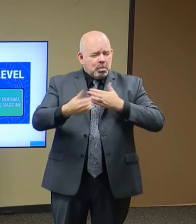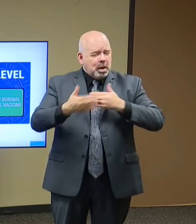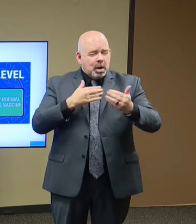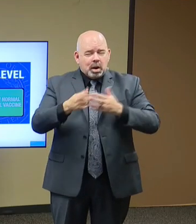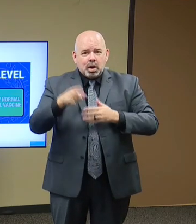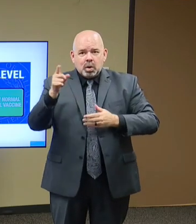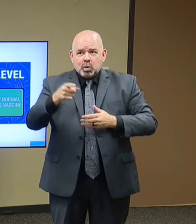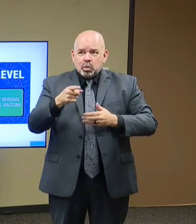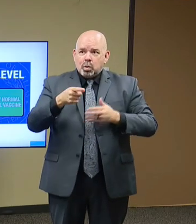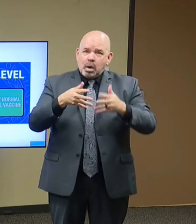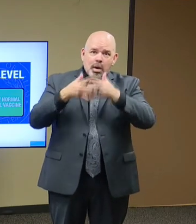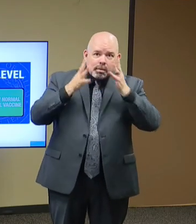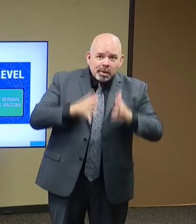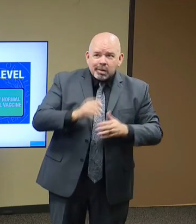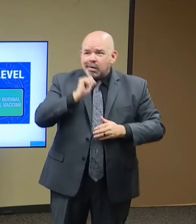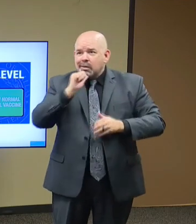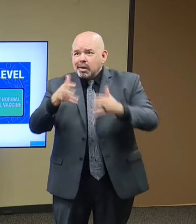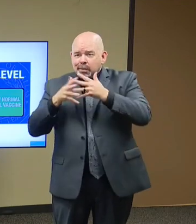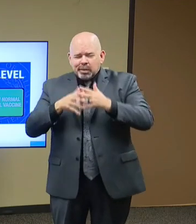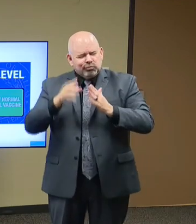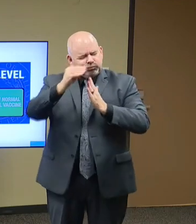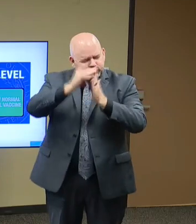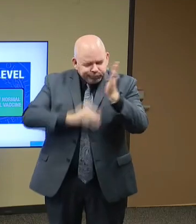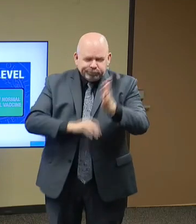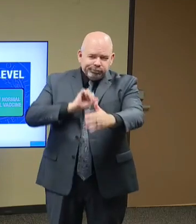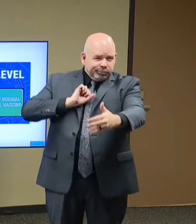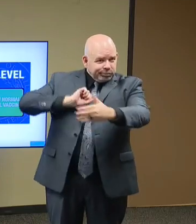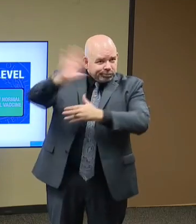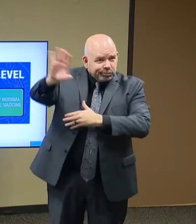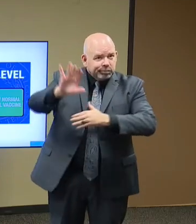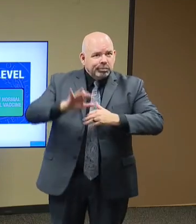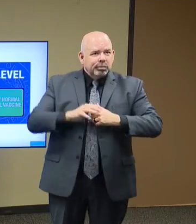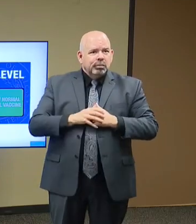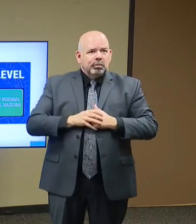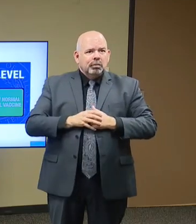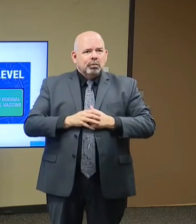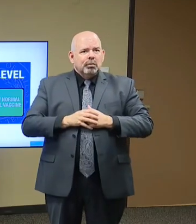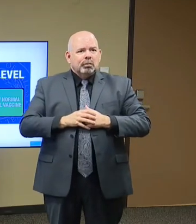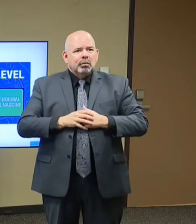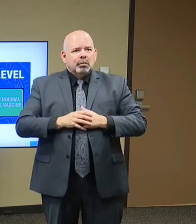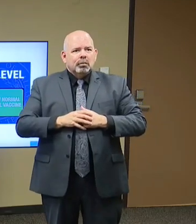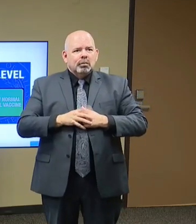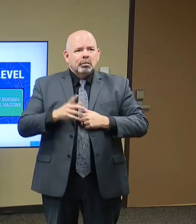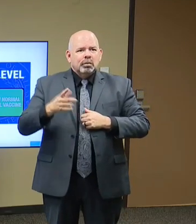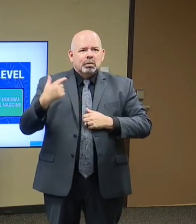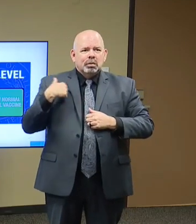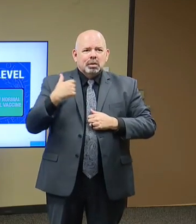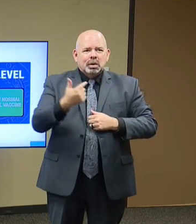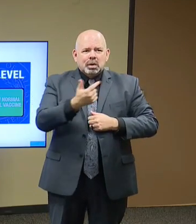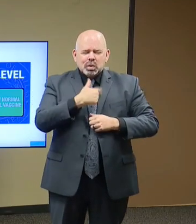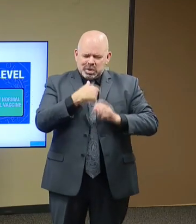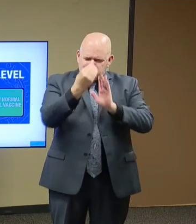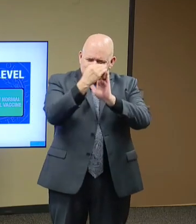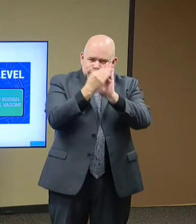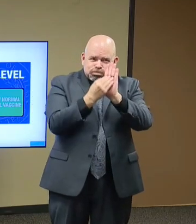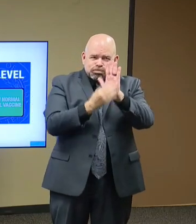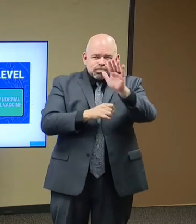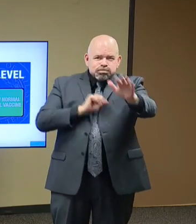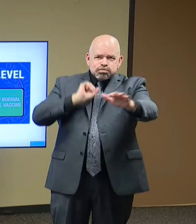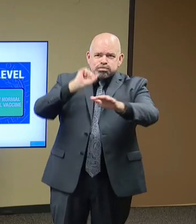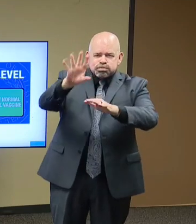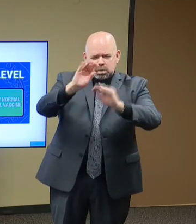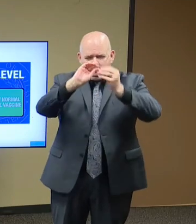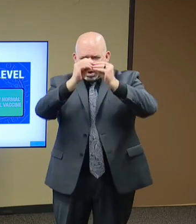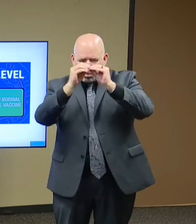folks registered on the census. This is the last month. If we don't get it done this month, for every person